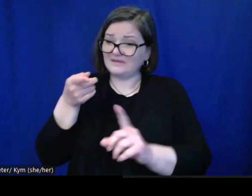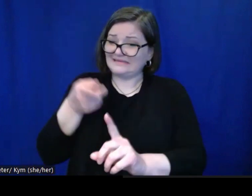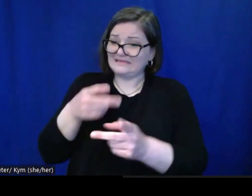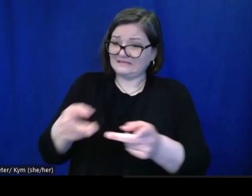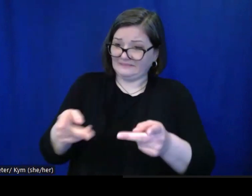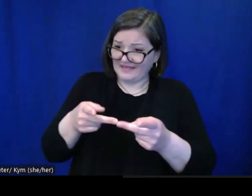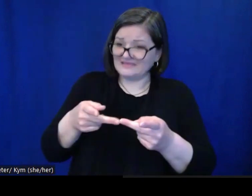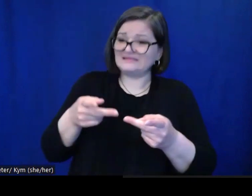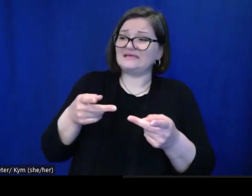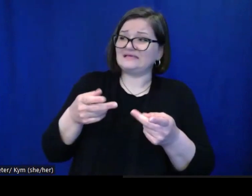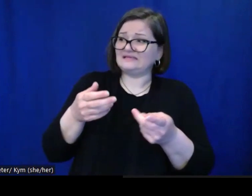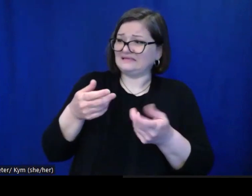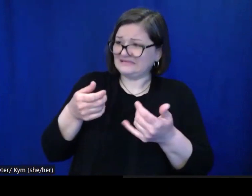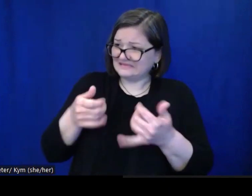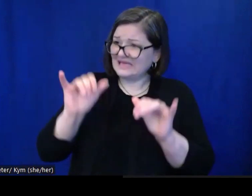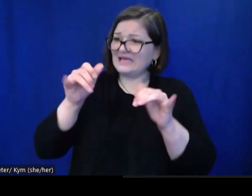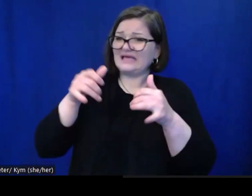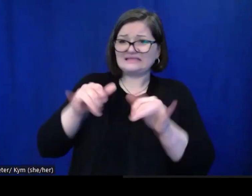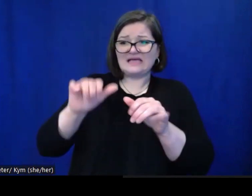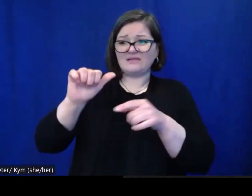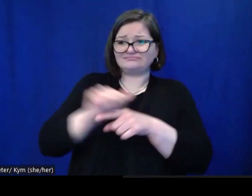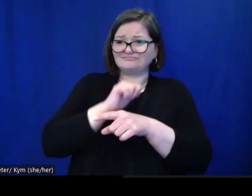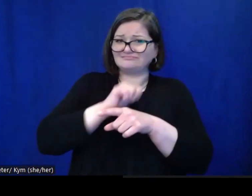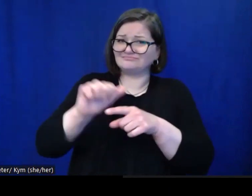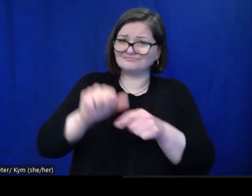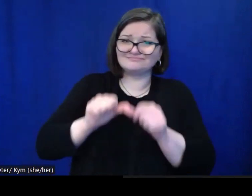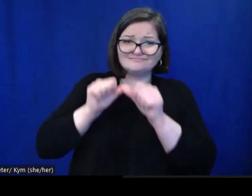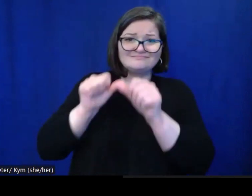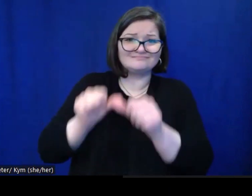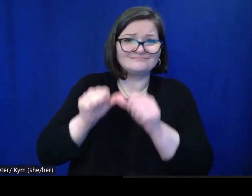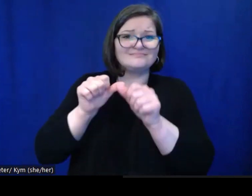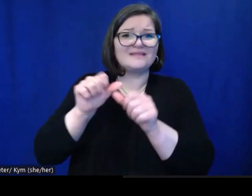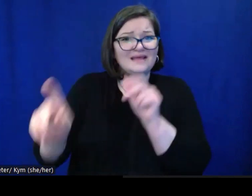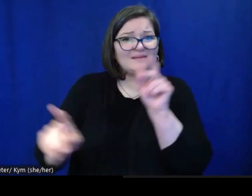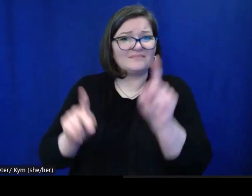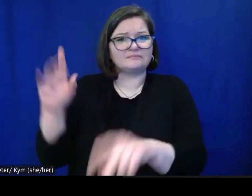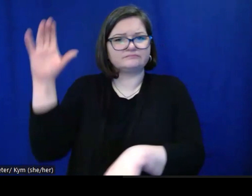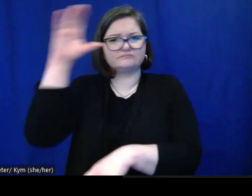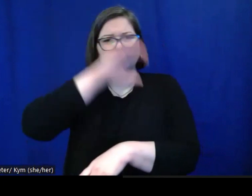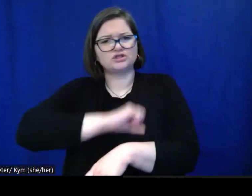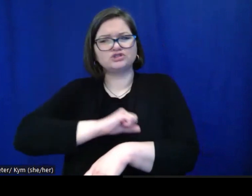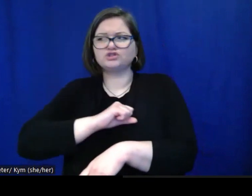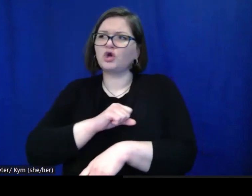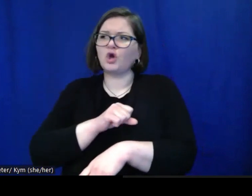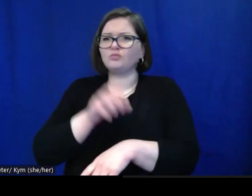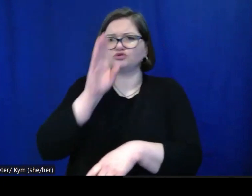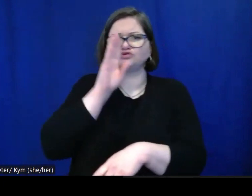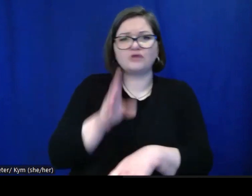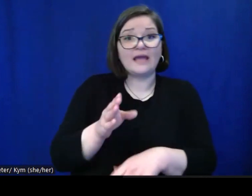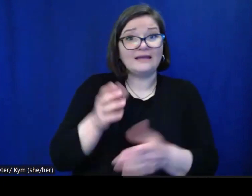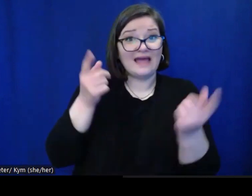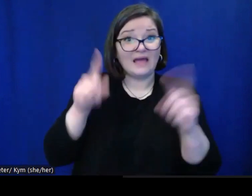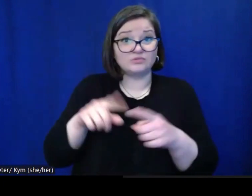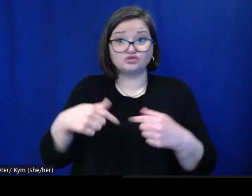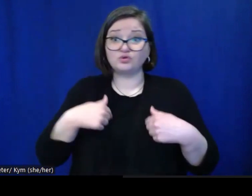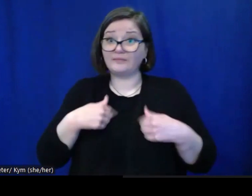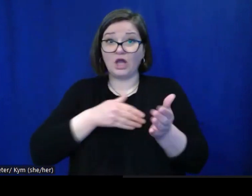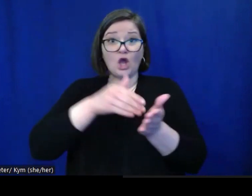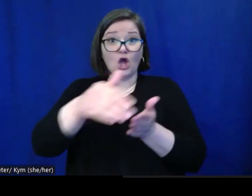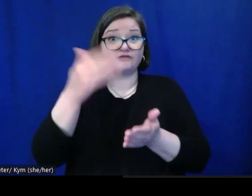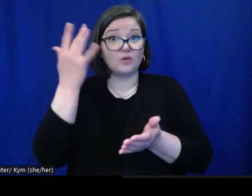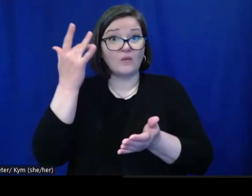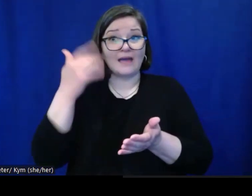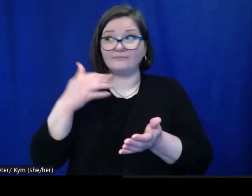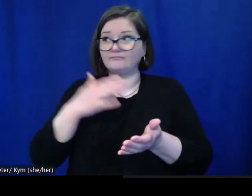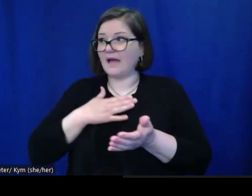practices where folks are assumed straight, which happens to me a lot because I am somebody who is partnered with a